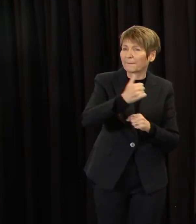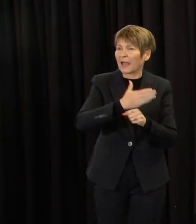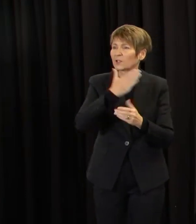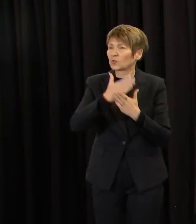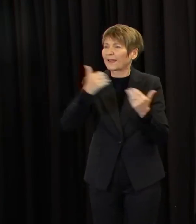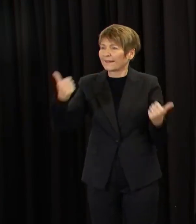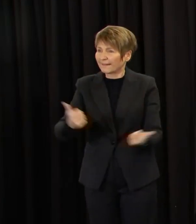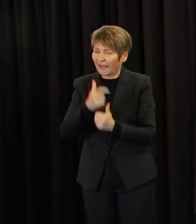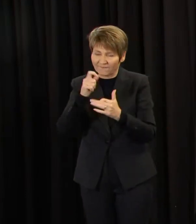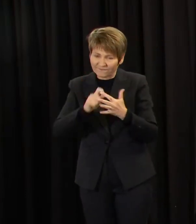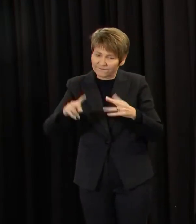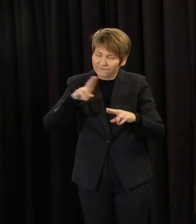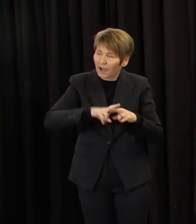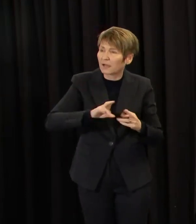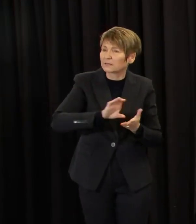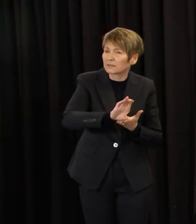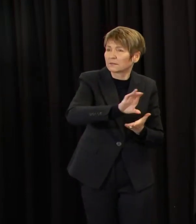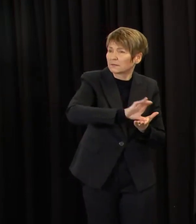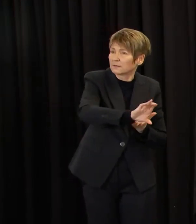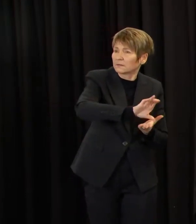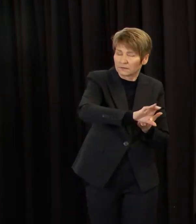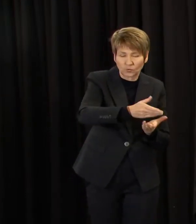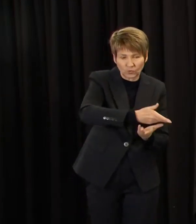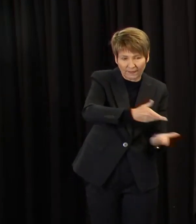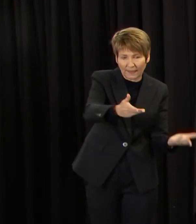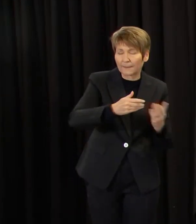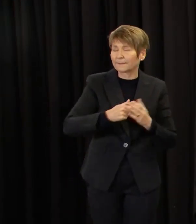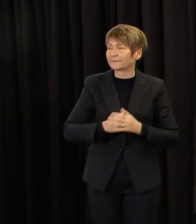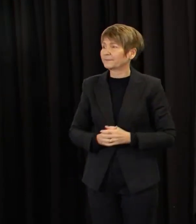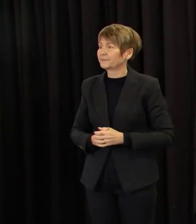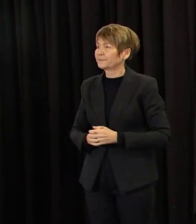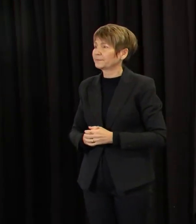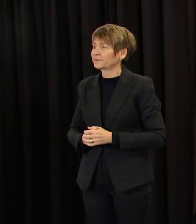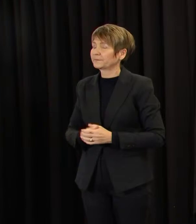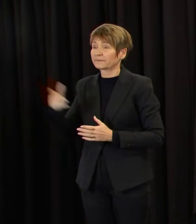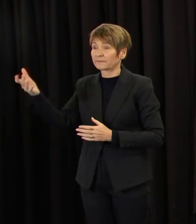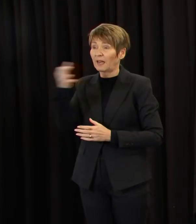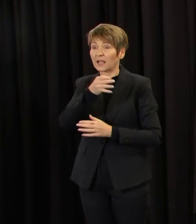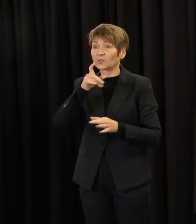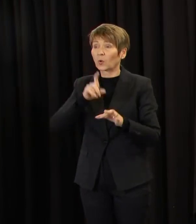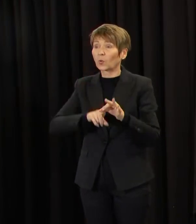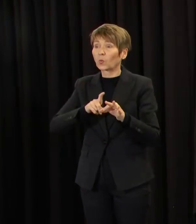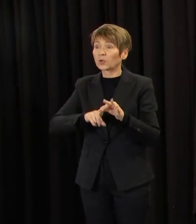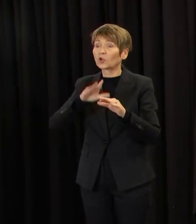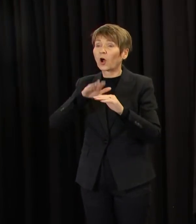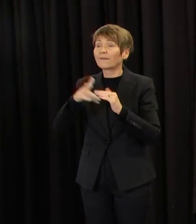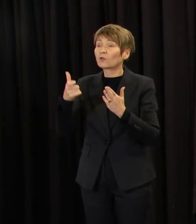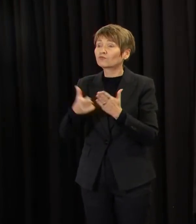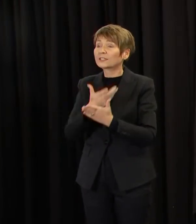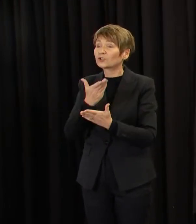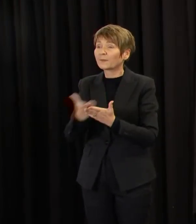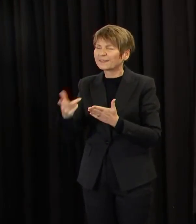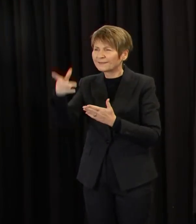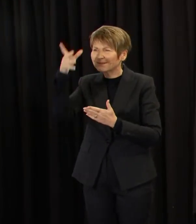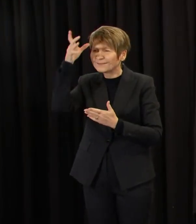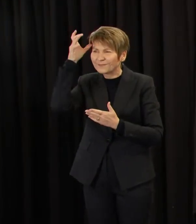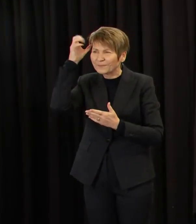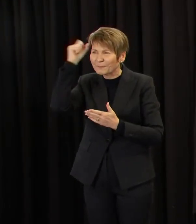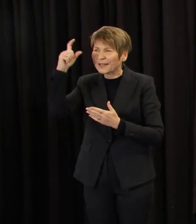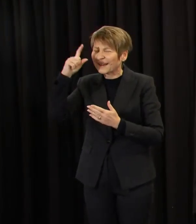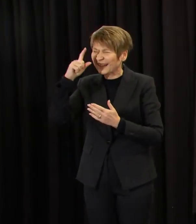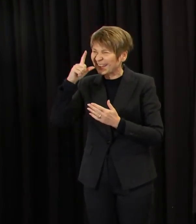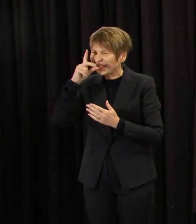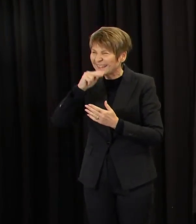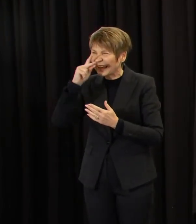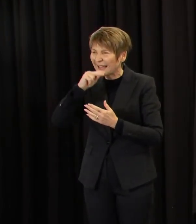they need. Jerome, it's been 2 weeks now since that pub crawl in Richmond. Has there been any evidence of community transmission that's come from that?